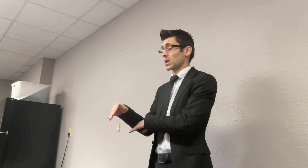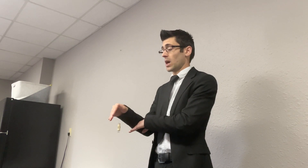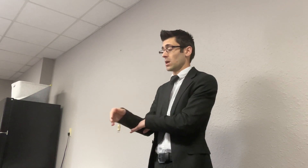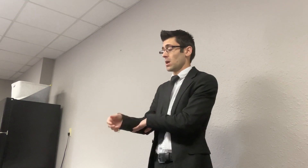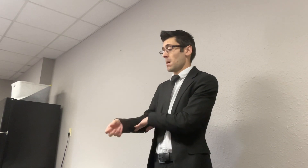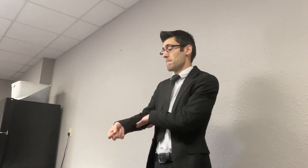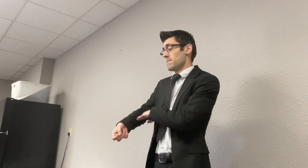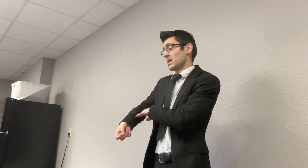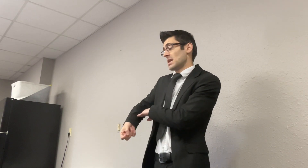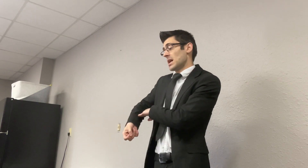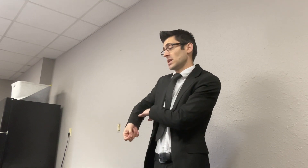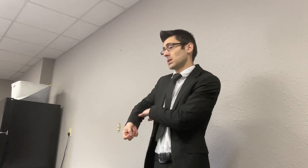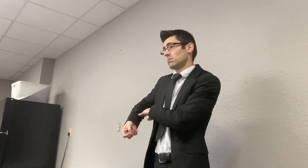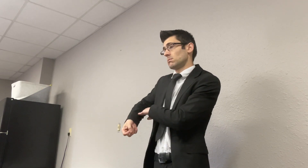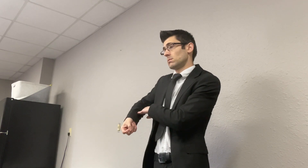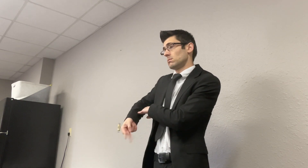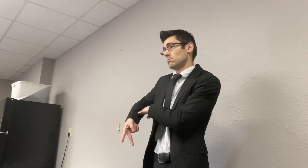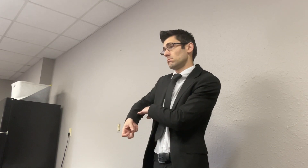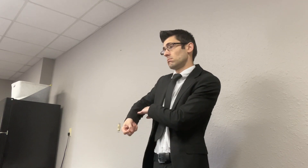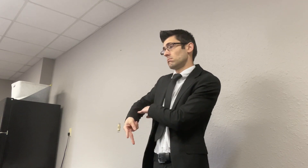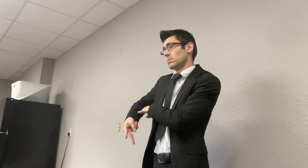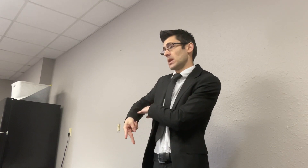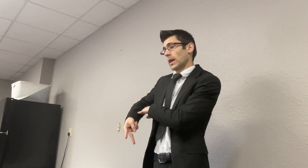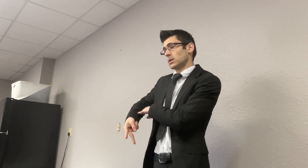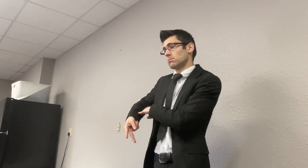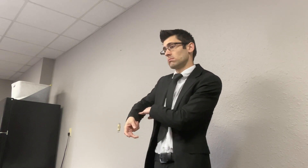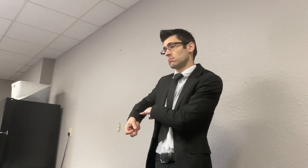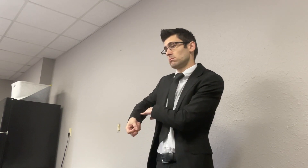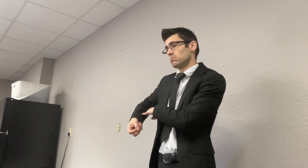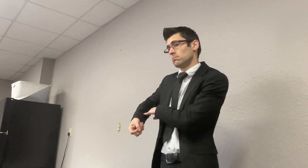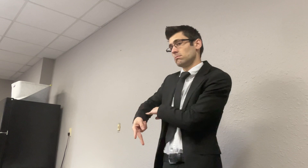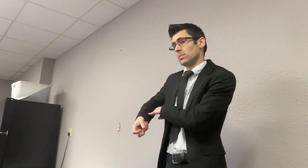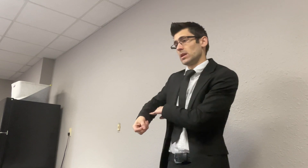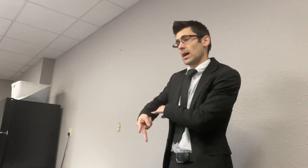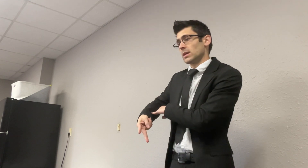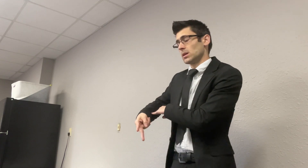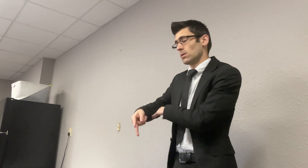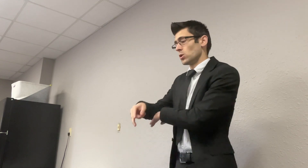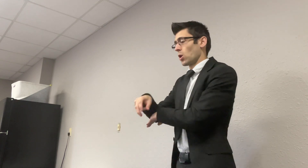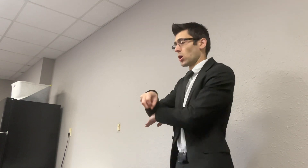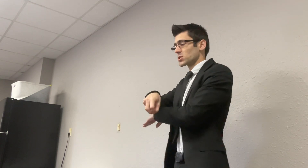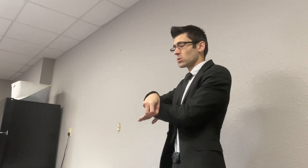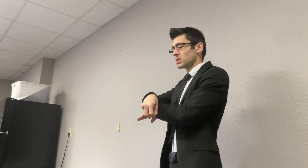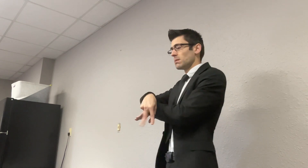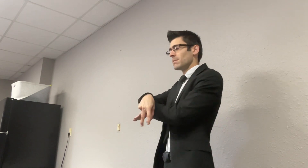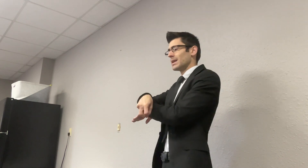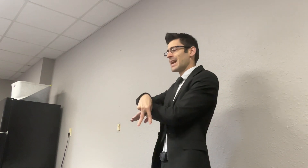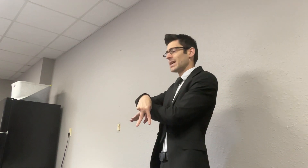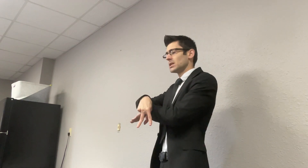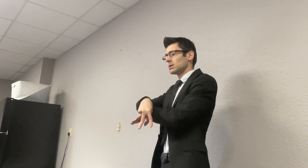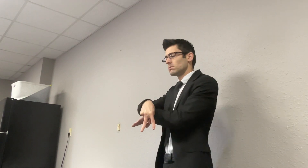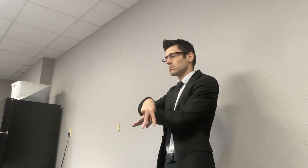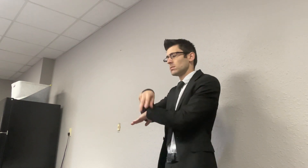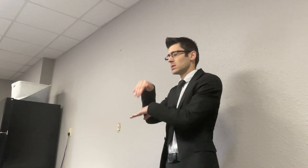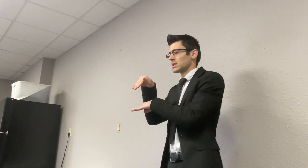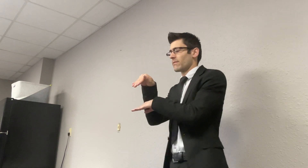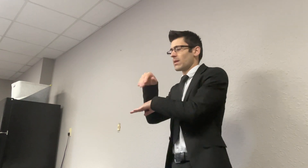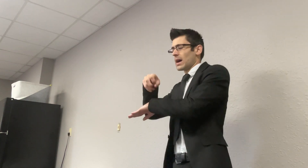okay, midnight, midnight, midnight. You'll also see midnight, instead of night, it's